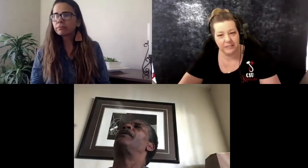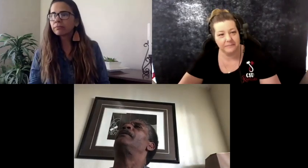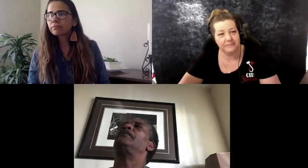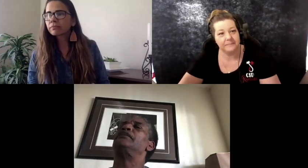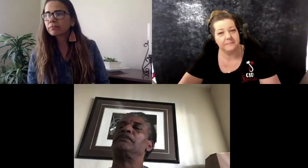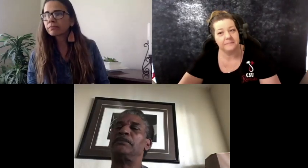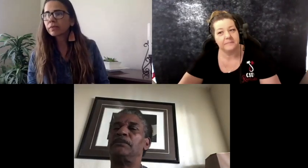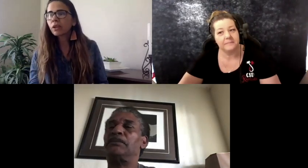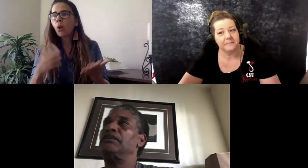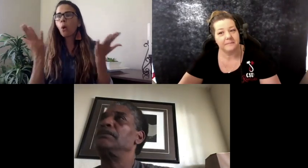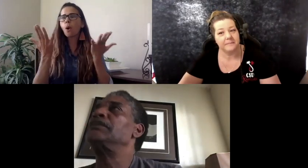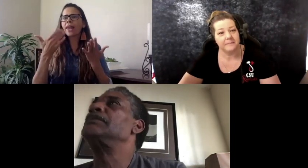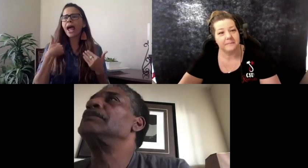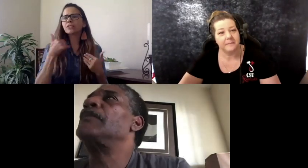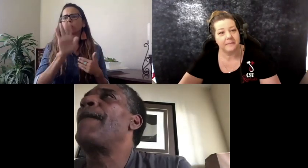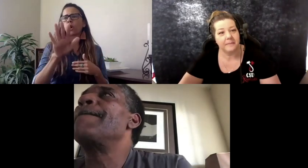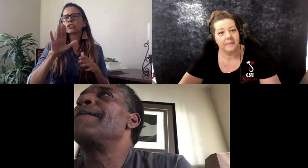question.